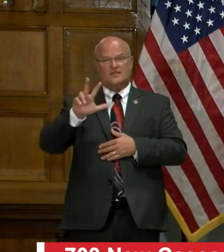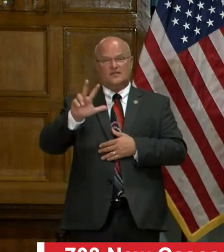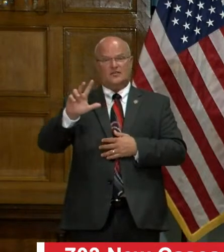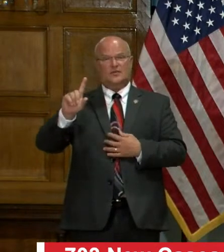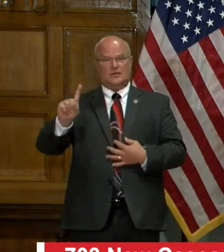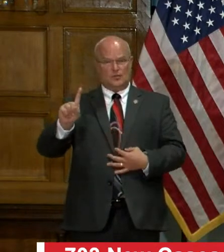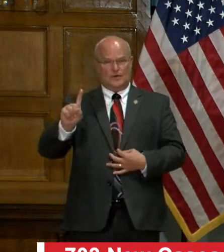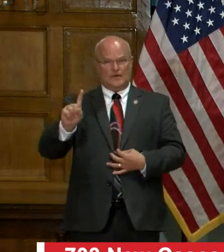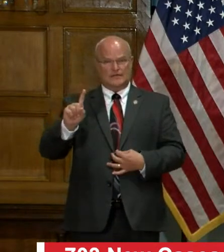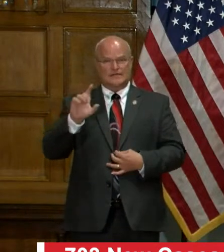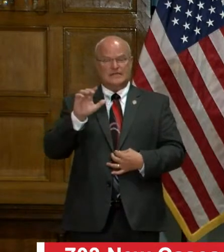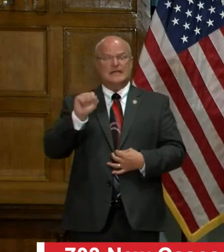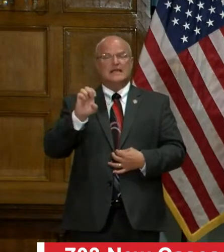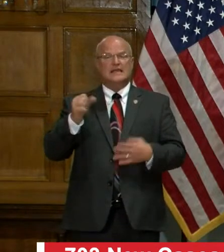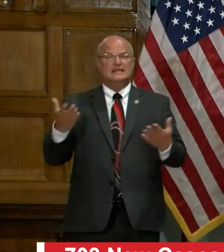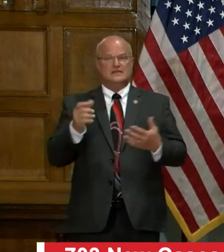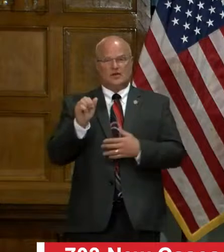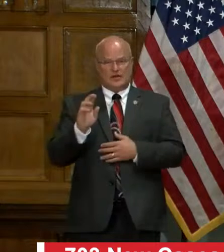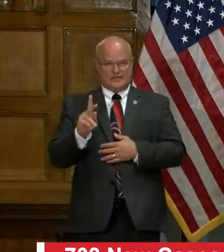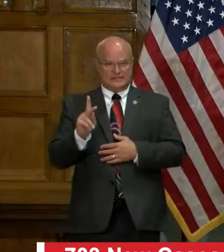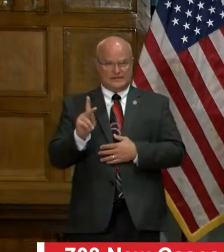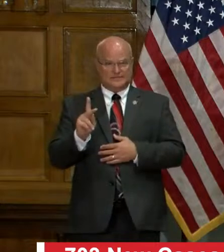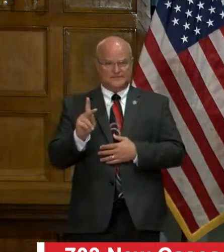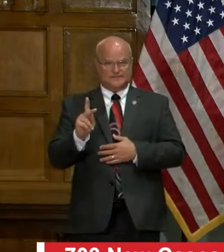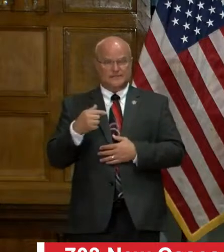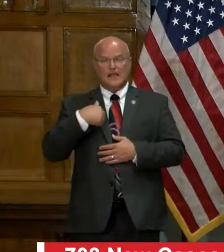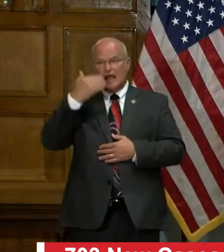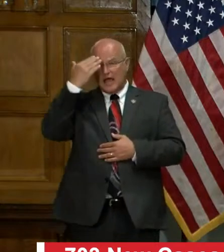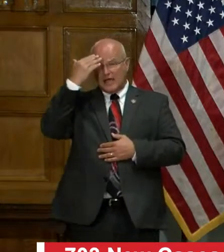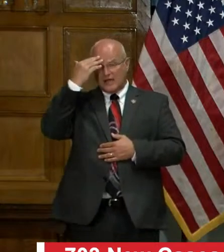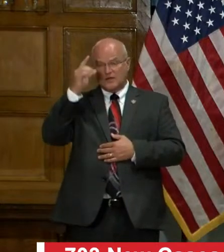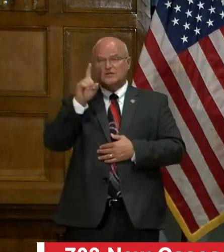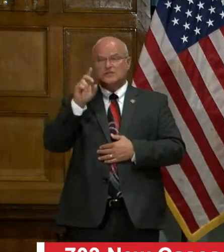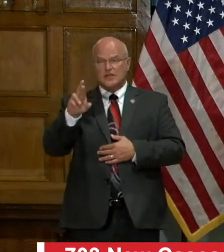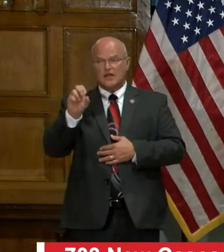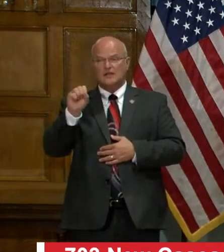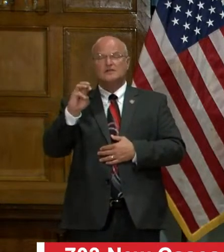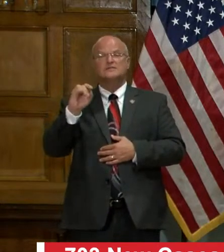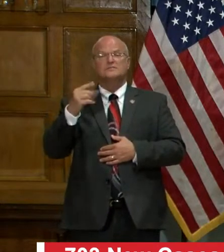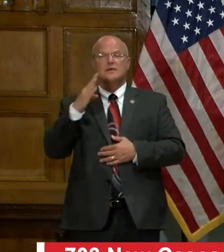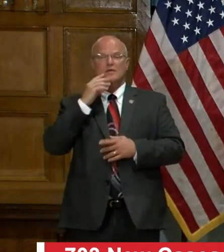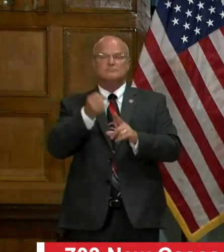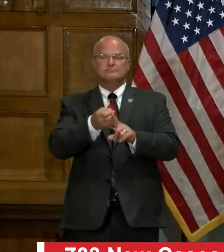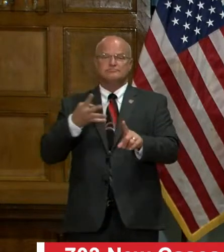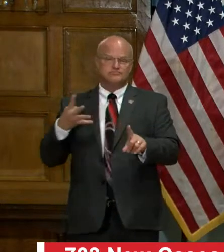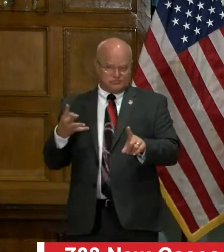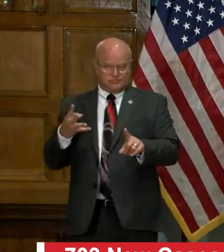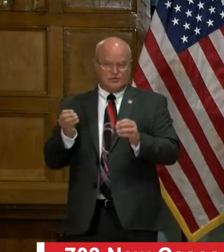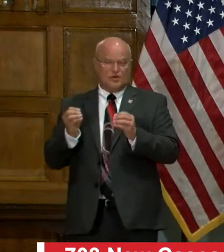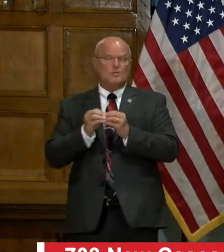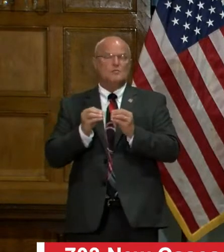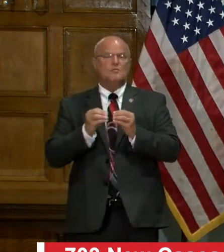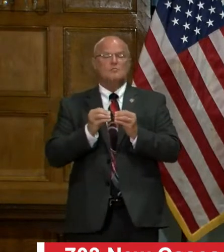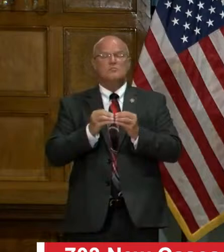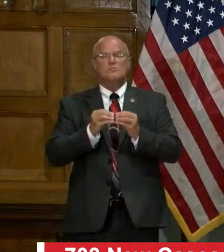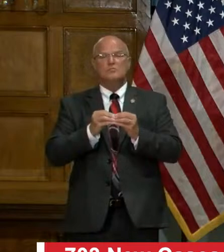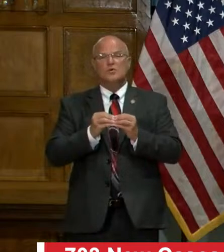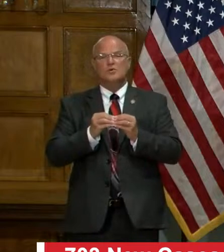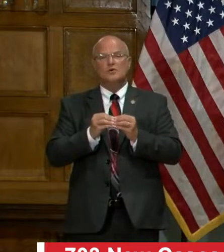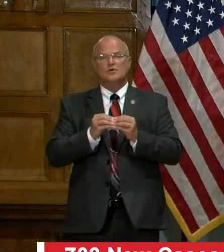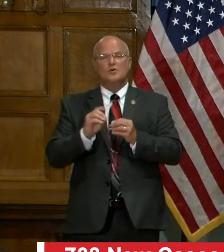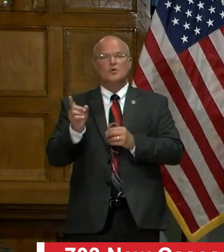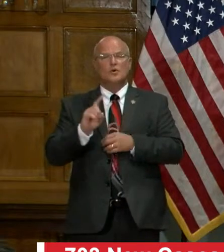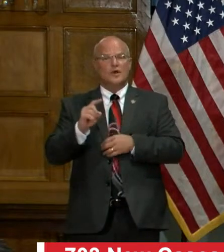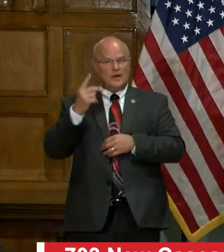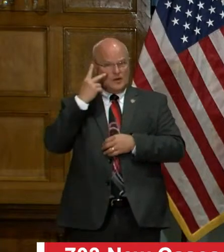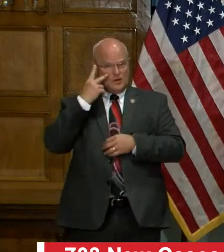14,631 cases in Arkansas. And I know Dr. Smith, when he comes, will elaborate as to where